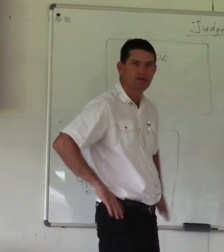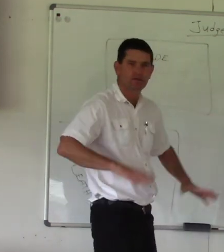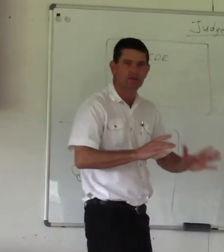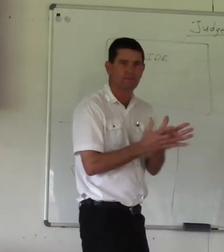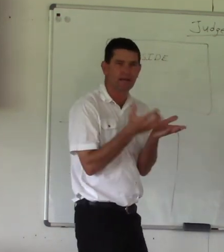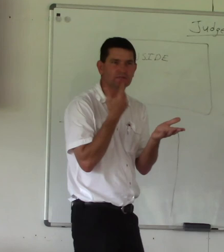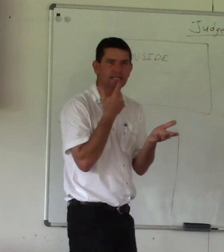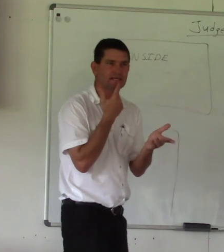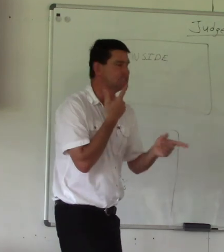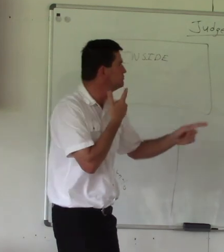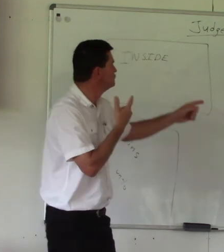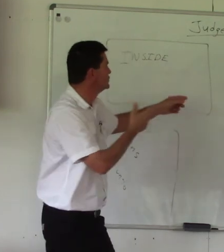the Bible says,